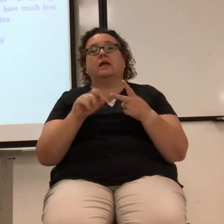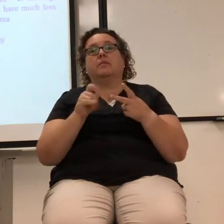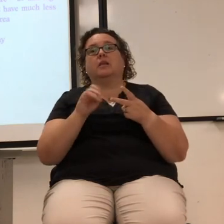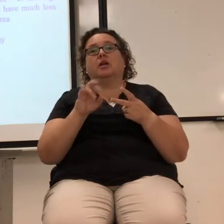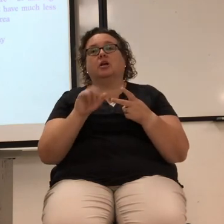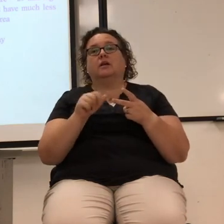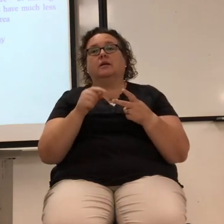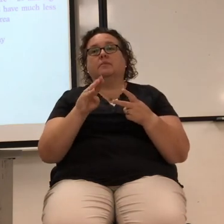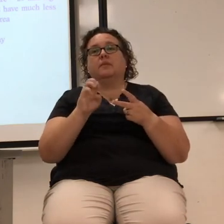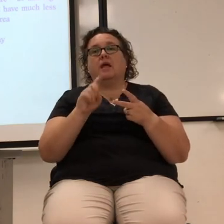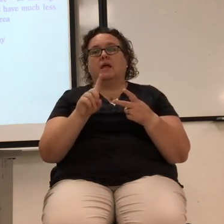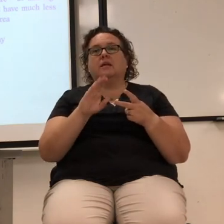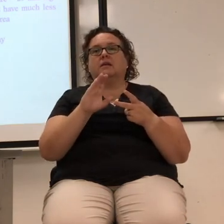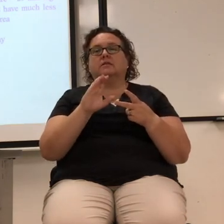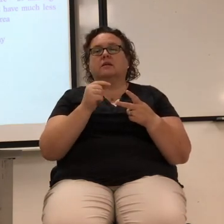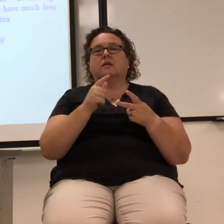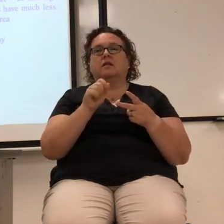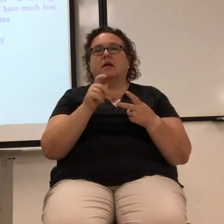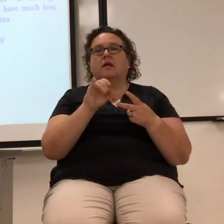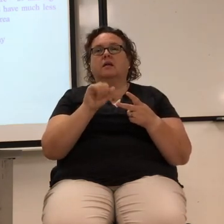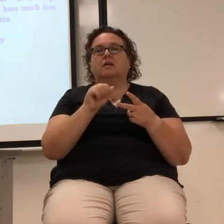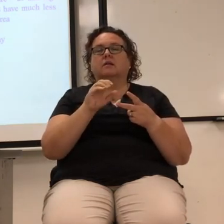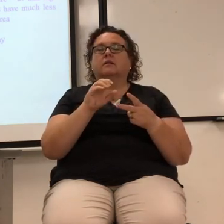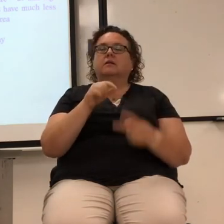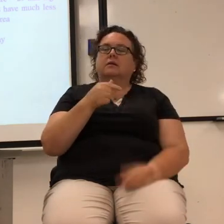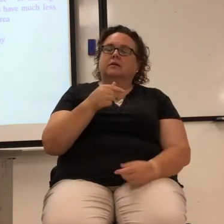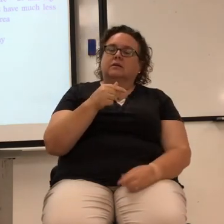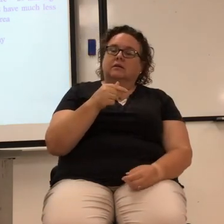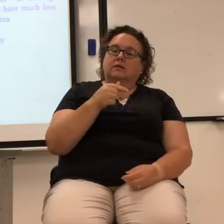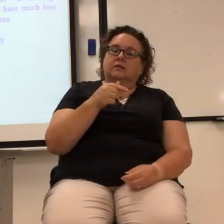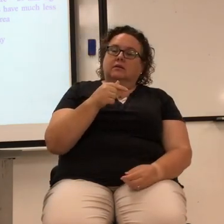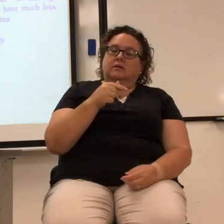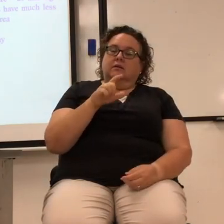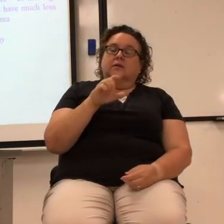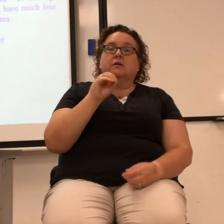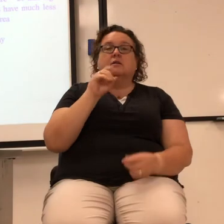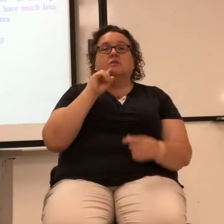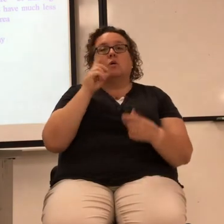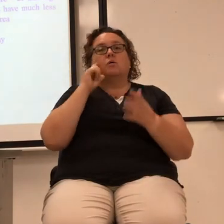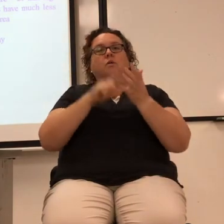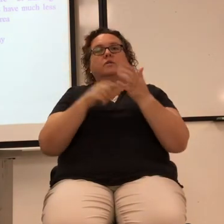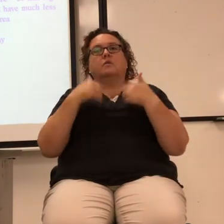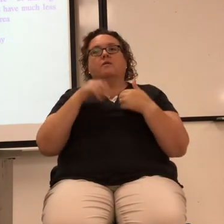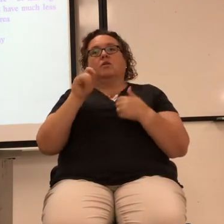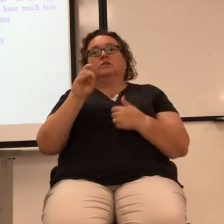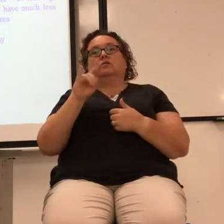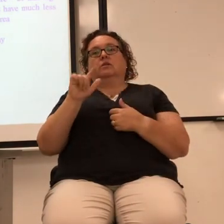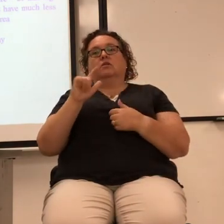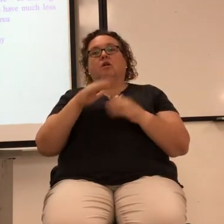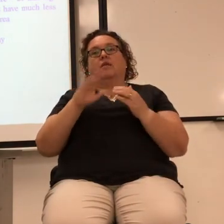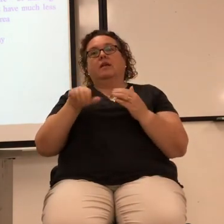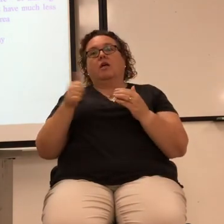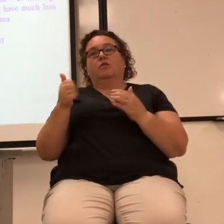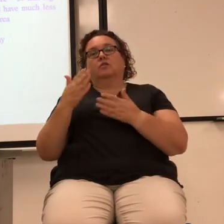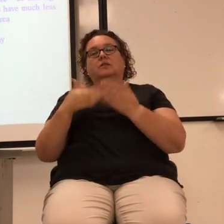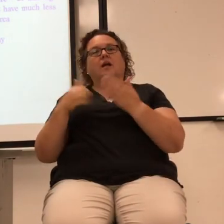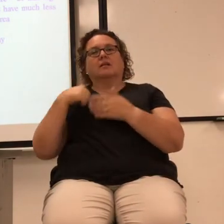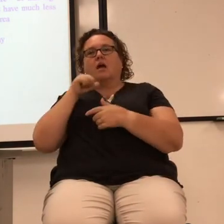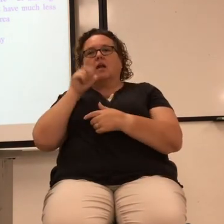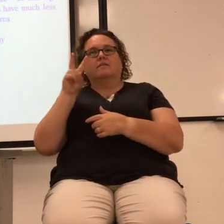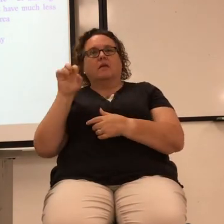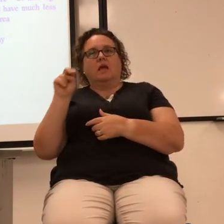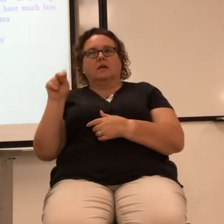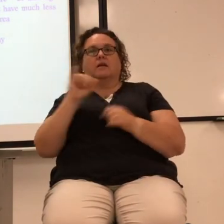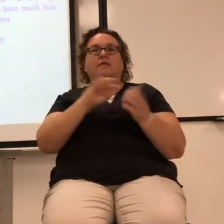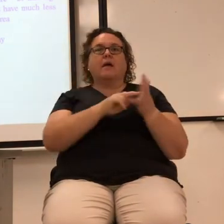second arterial is the efferent arterial. So notice we have an arterial on the other side, not a vein. That